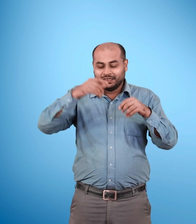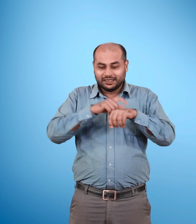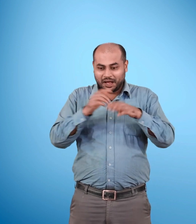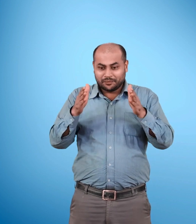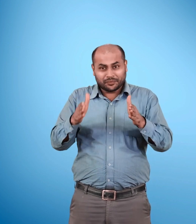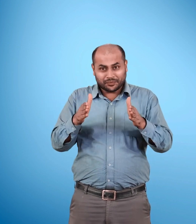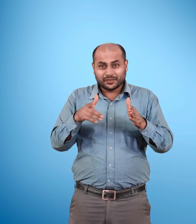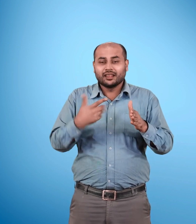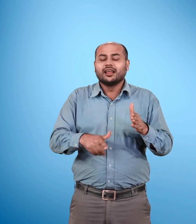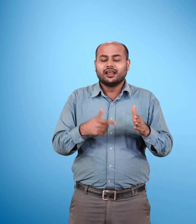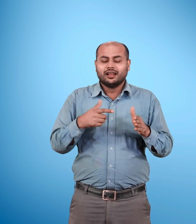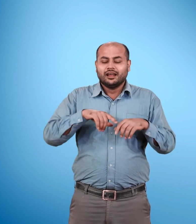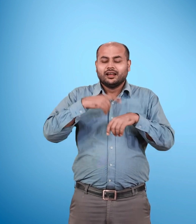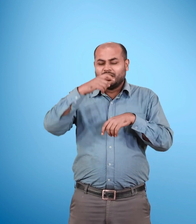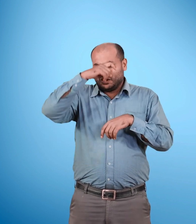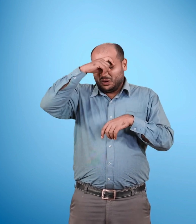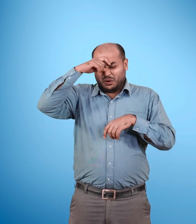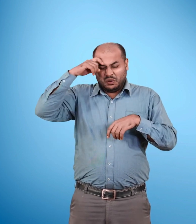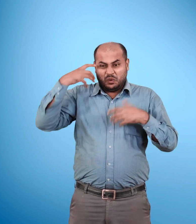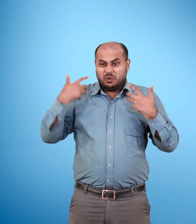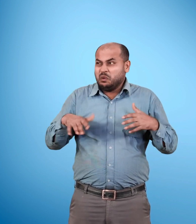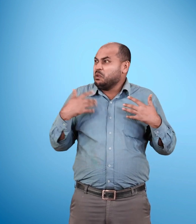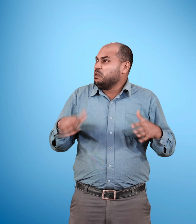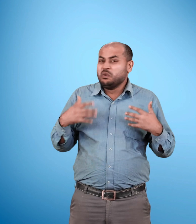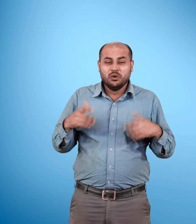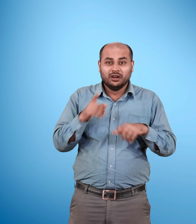Rains bring relief, especially after hot summer days.